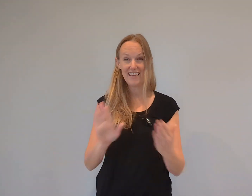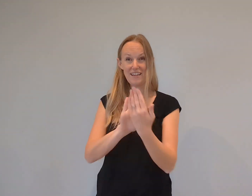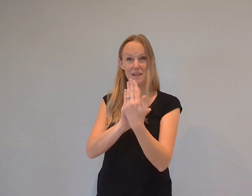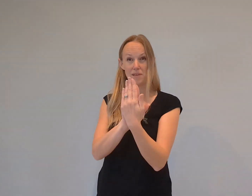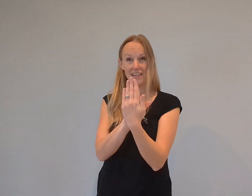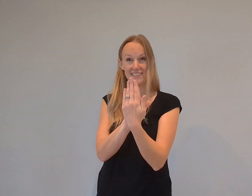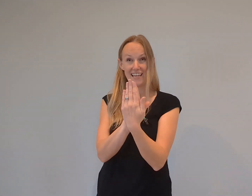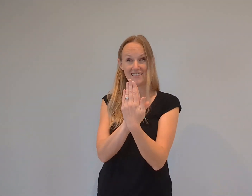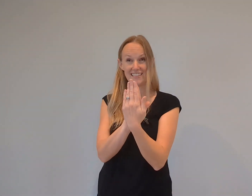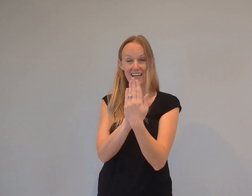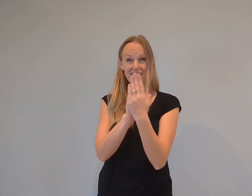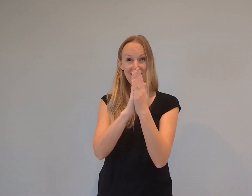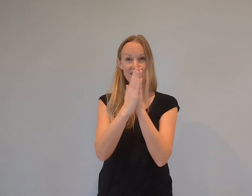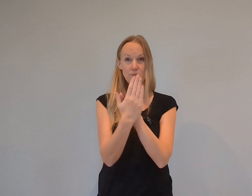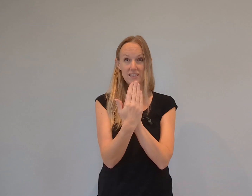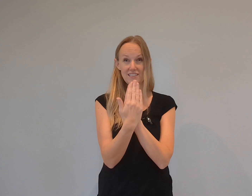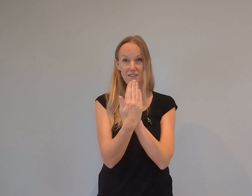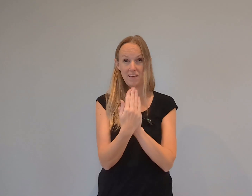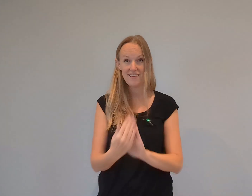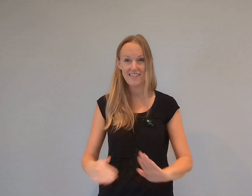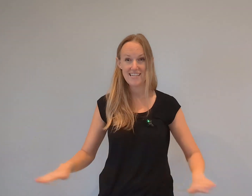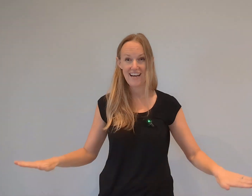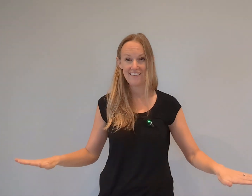right? Peace, hands together, switch them, and then down.